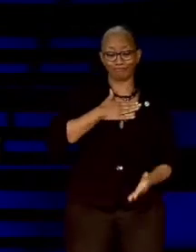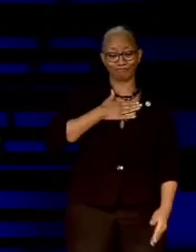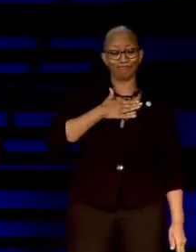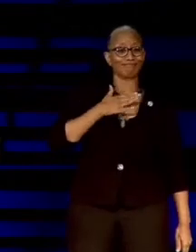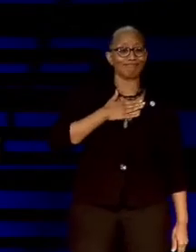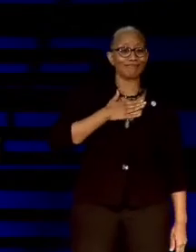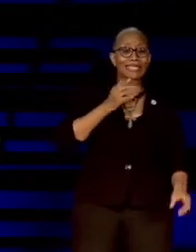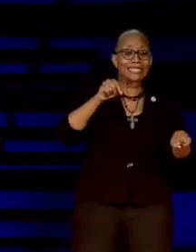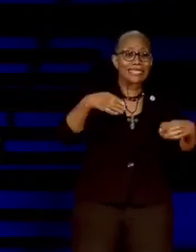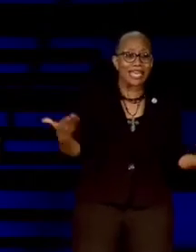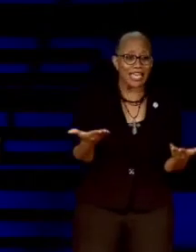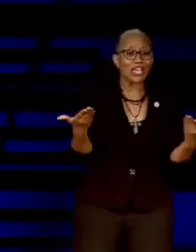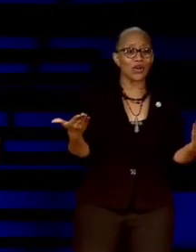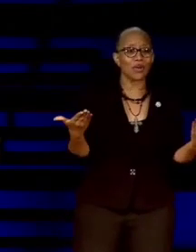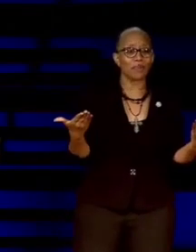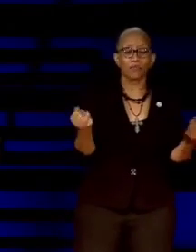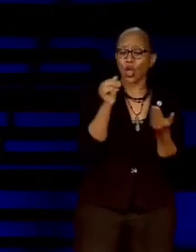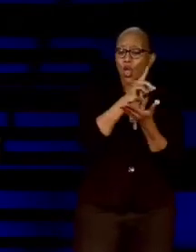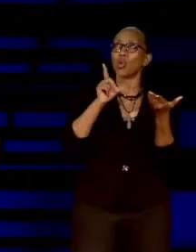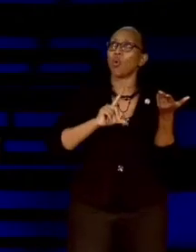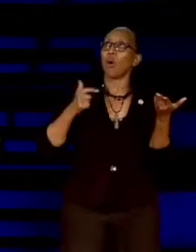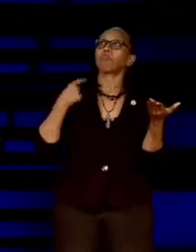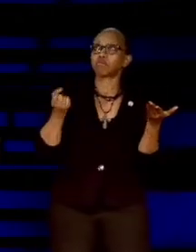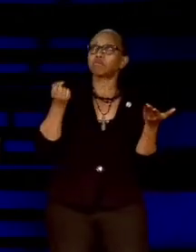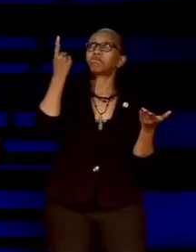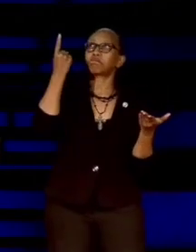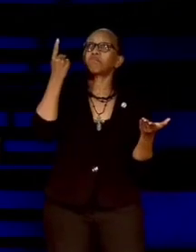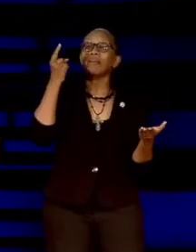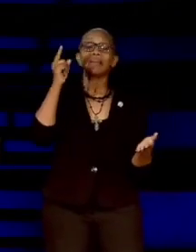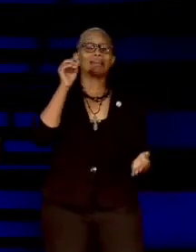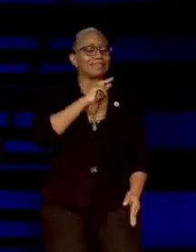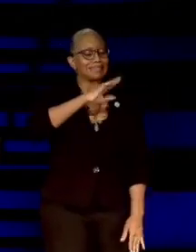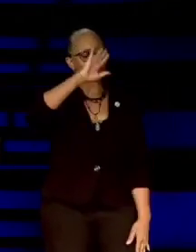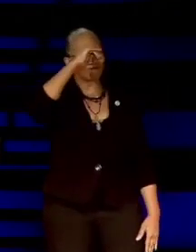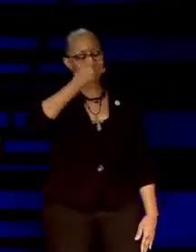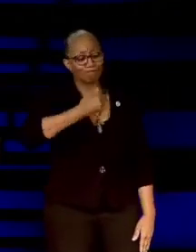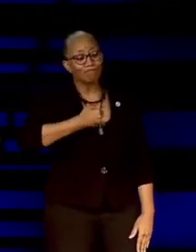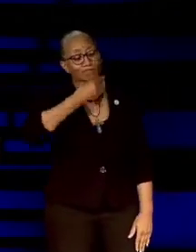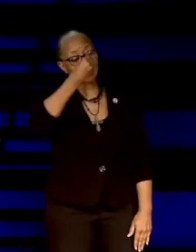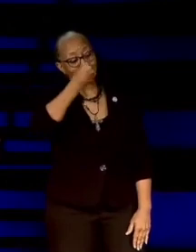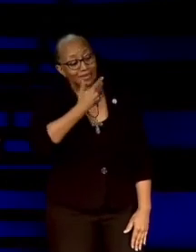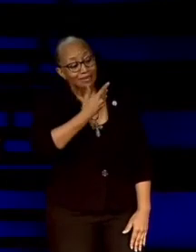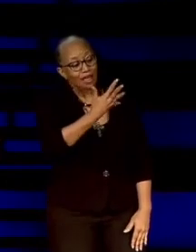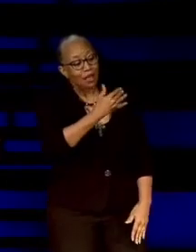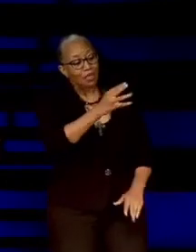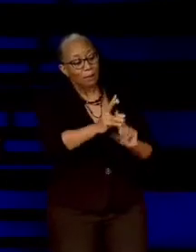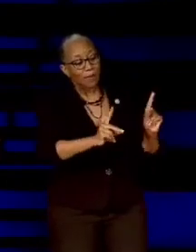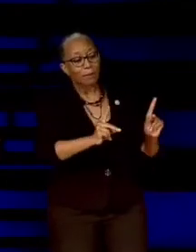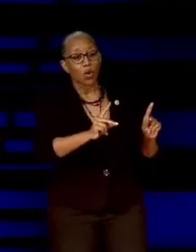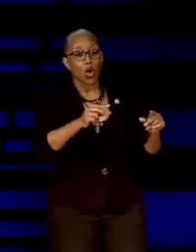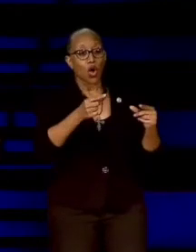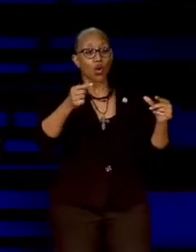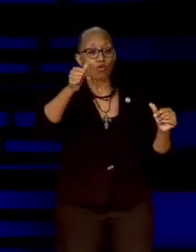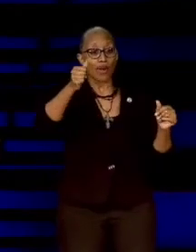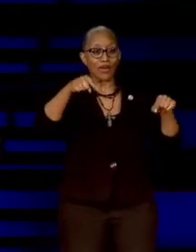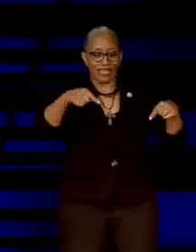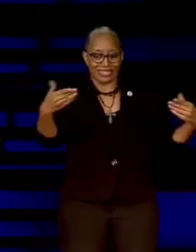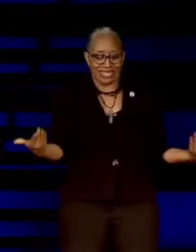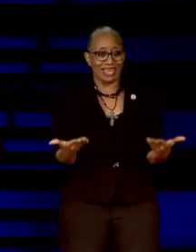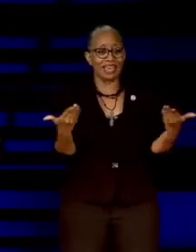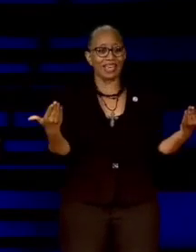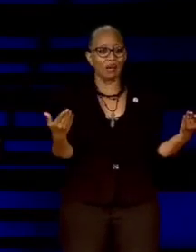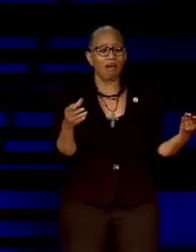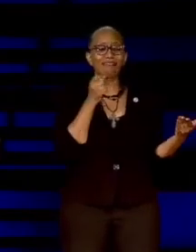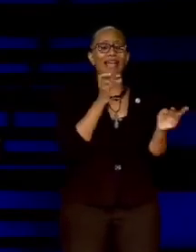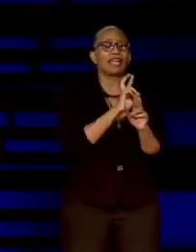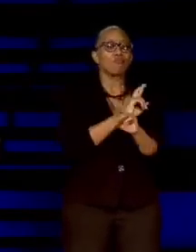already here. I said, Lord, I got it. I got it. He said, son, tell the people greater is here. Greater ain't on the